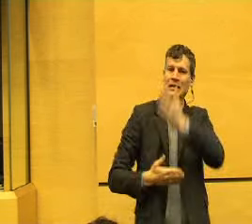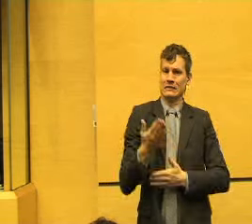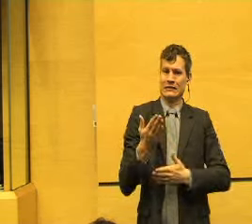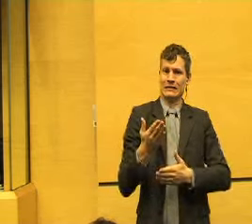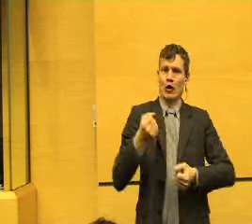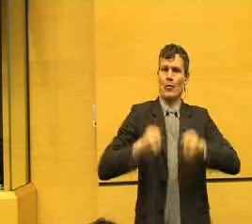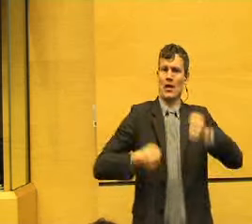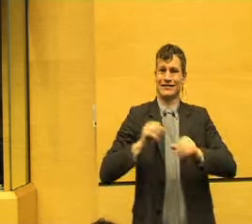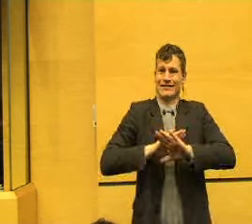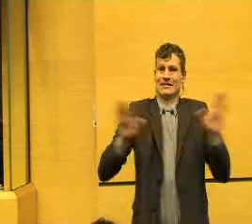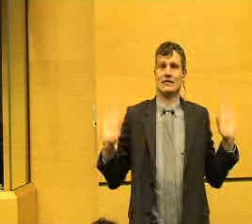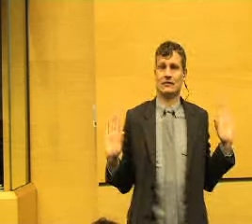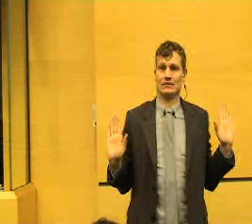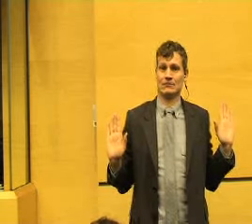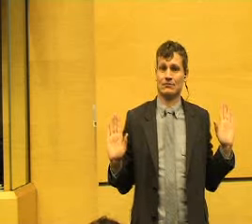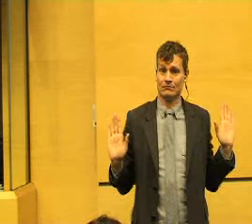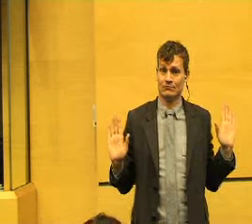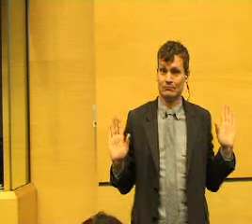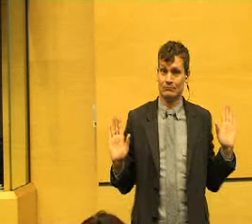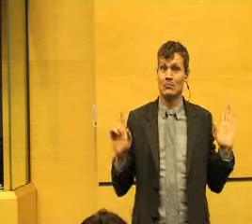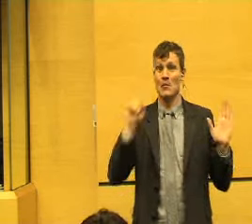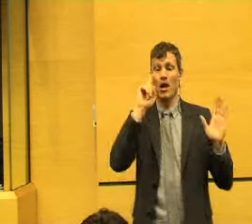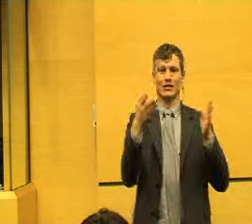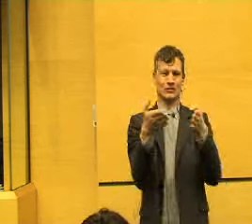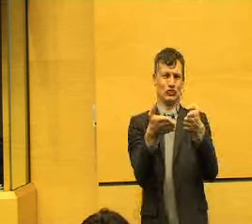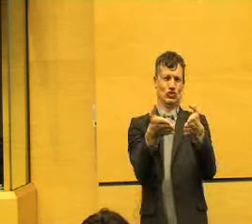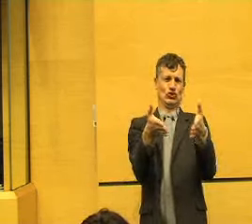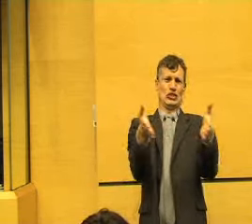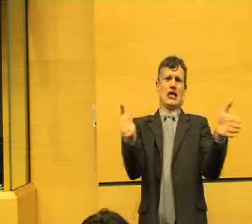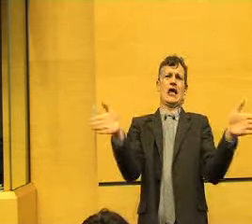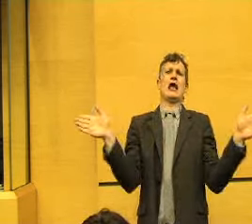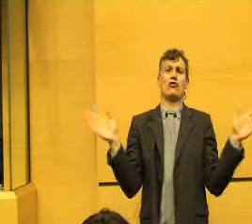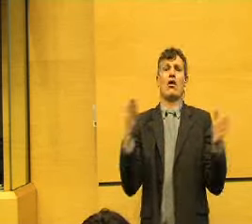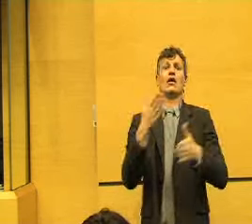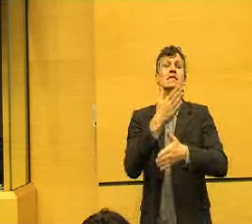related to persons with disability is much greater than that.